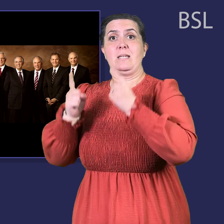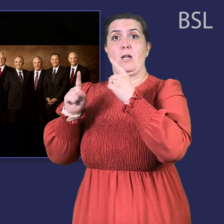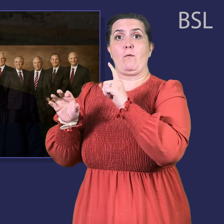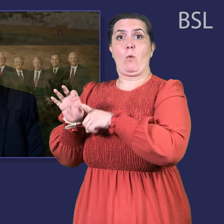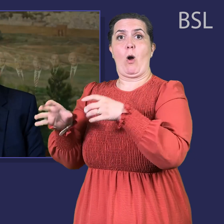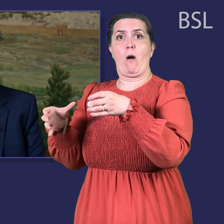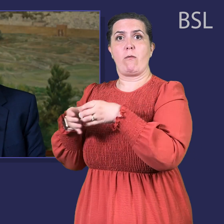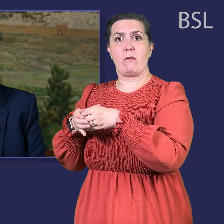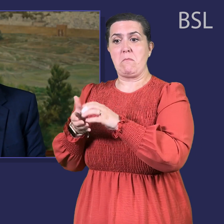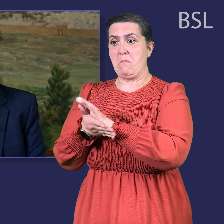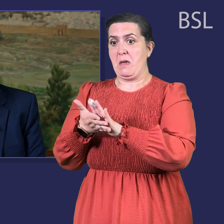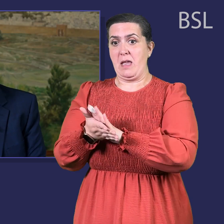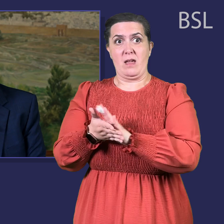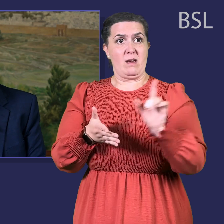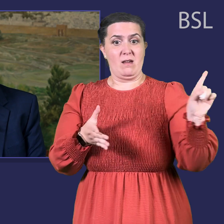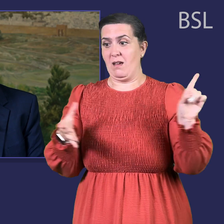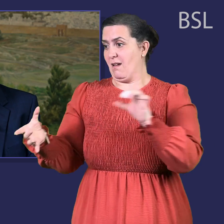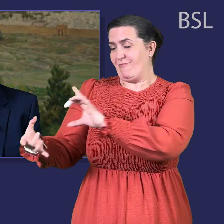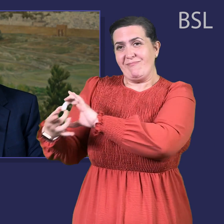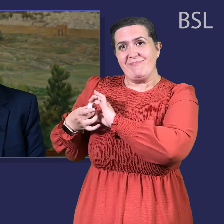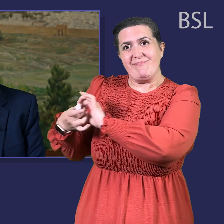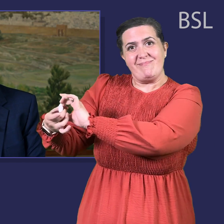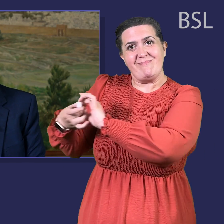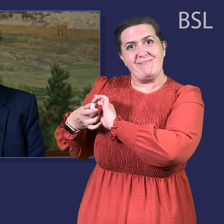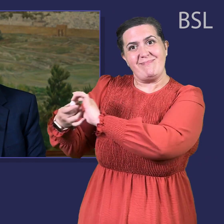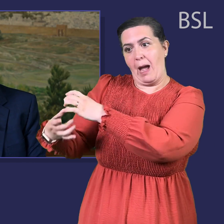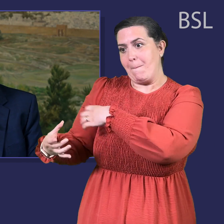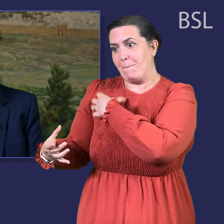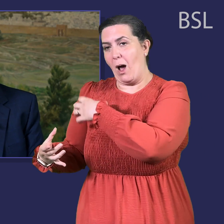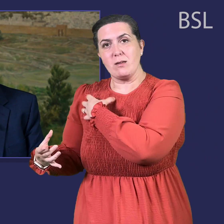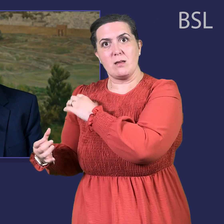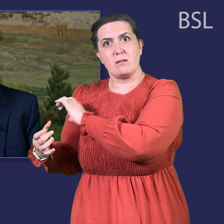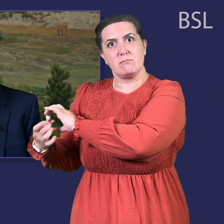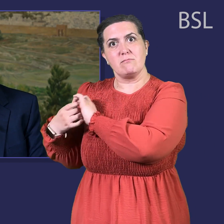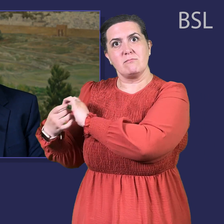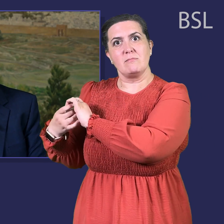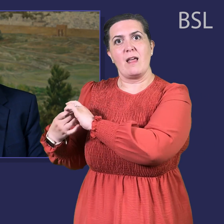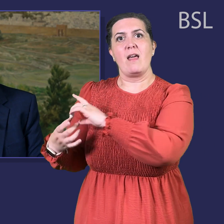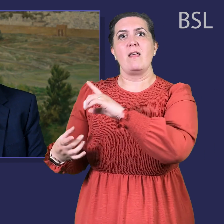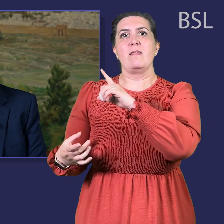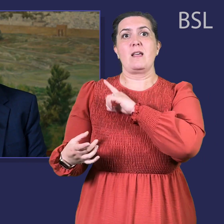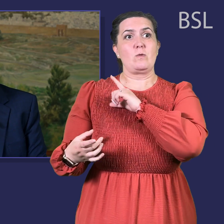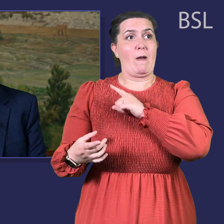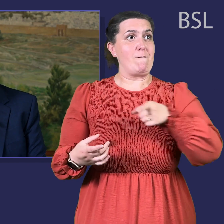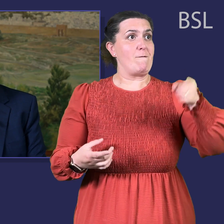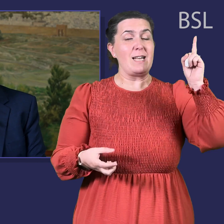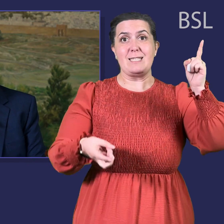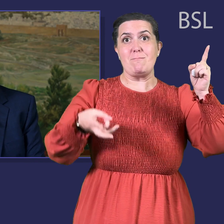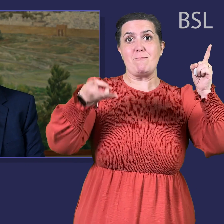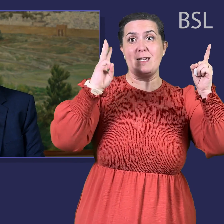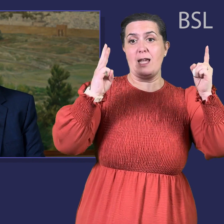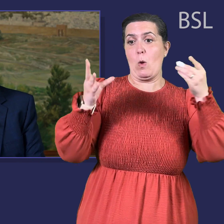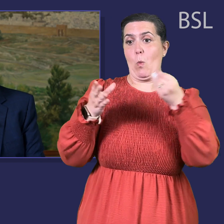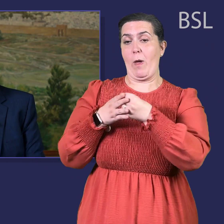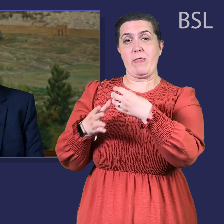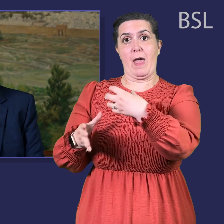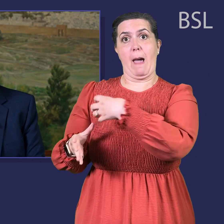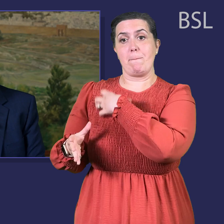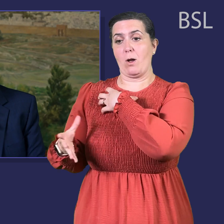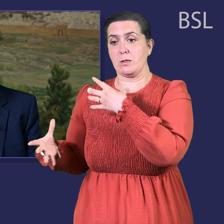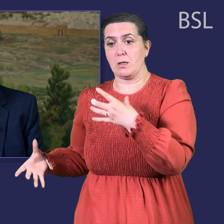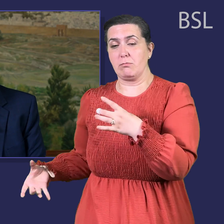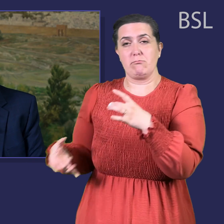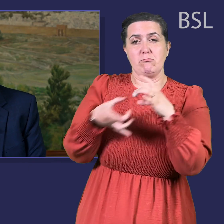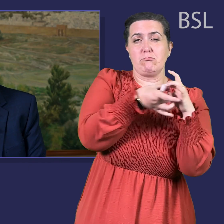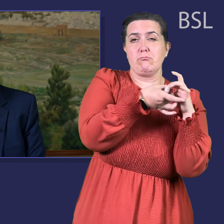president. That has kept him uniquely close to the quorum, letting him include the 12 in